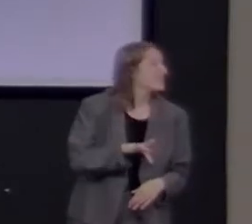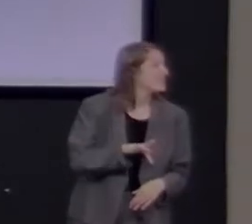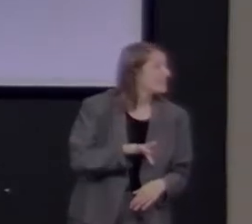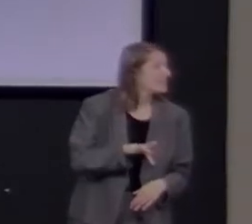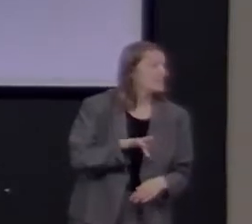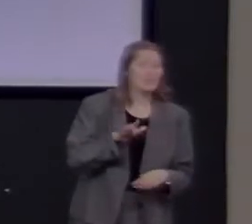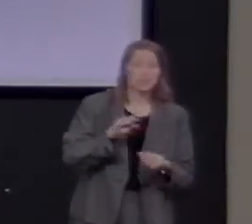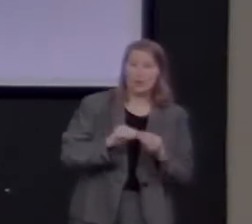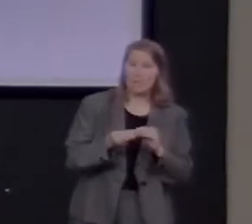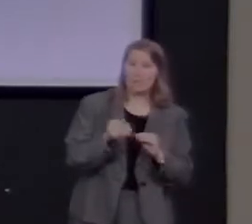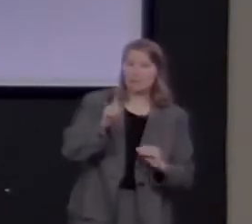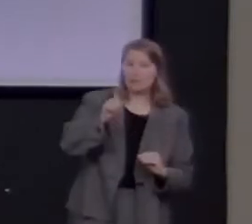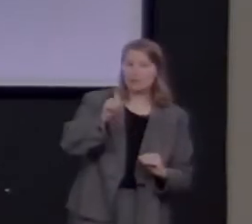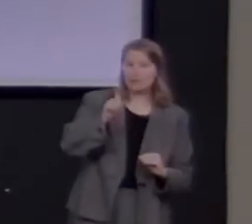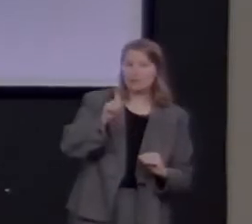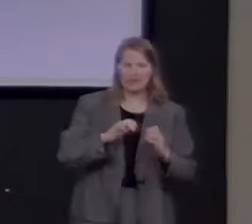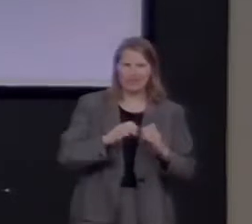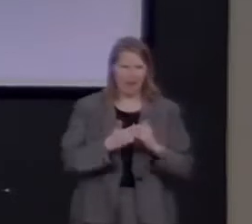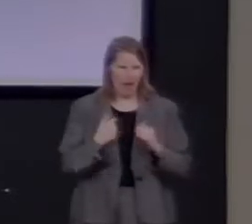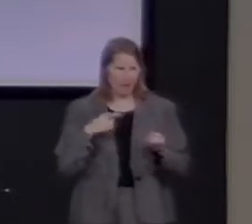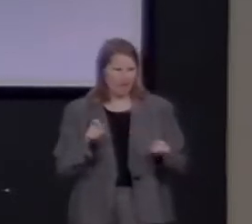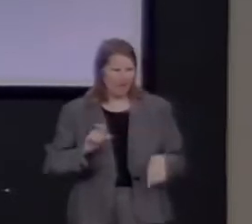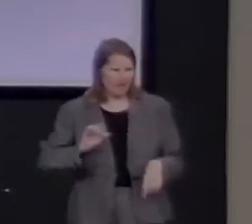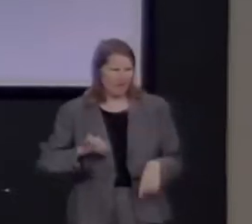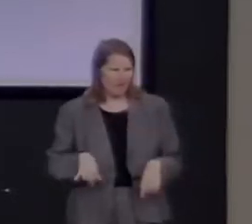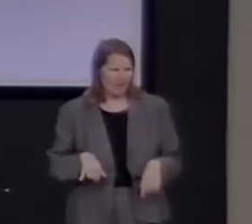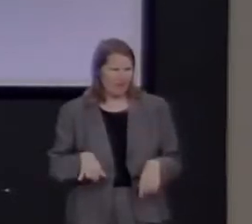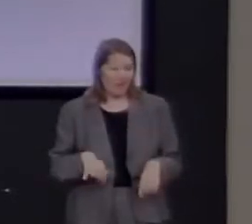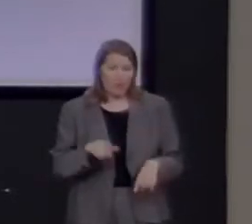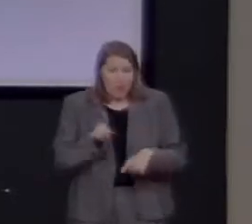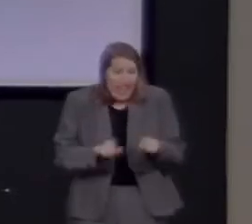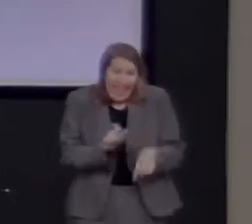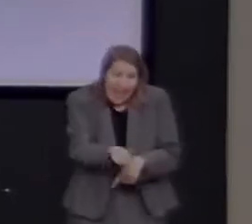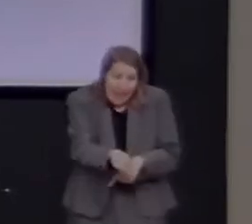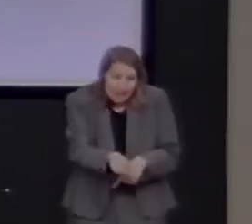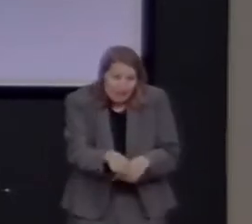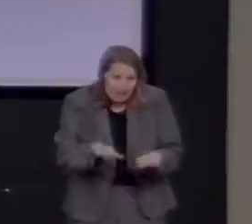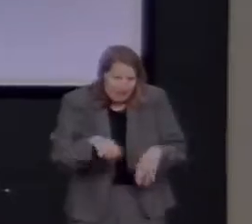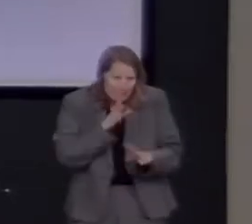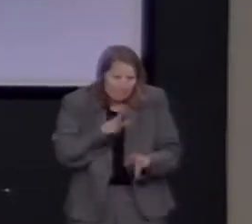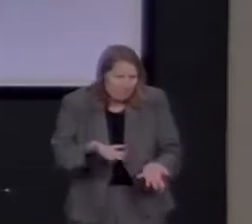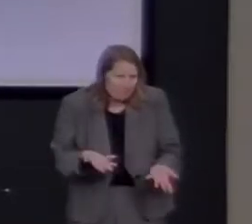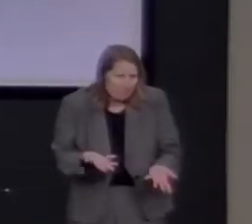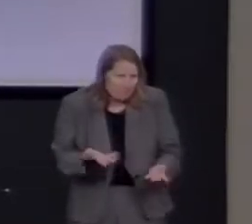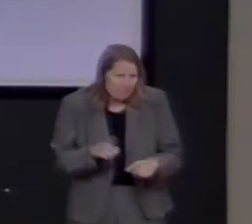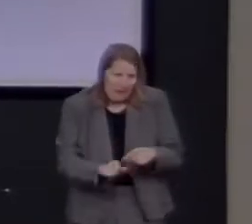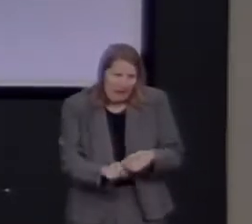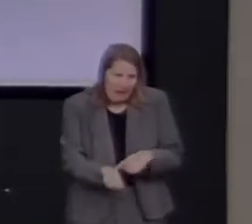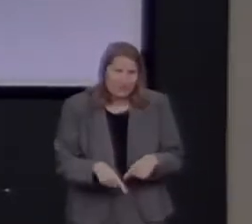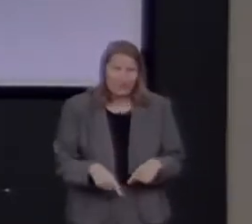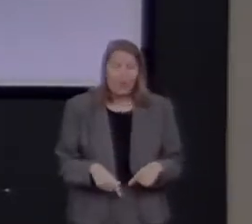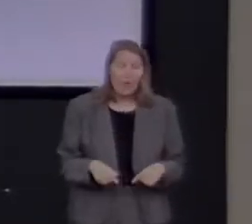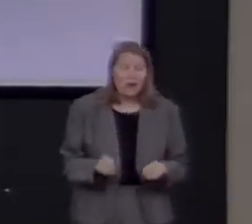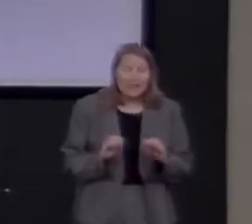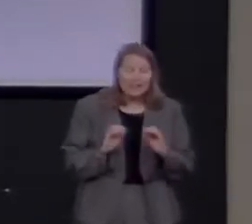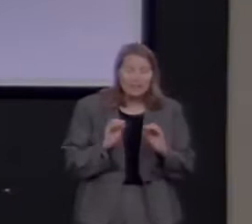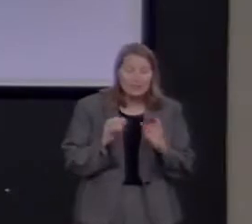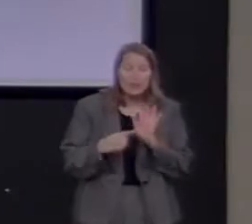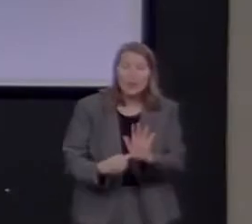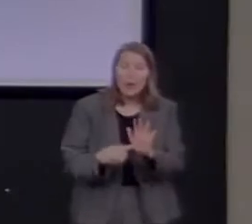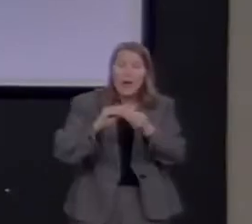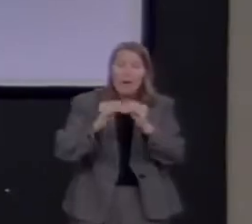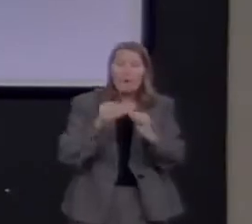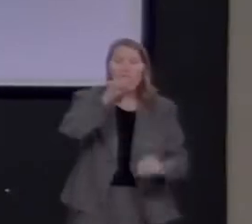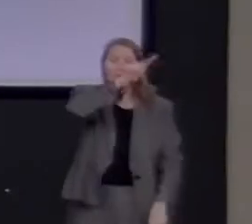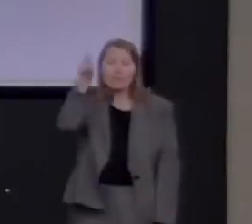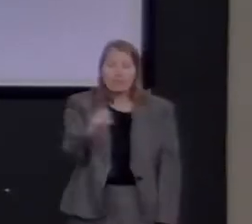to numbers. So how do you go about doing that? Of course, you can't ask infants any questions. You can't give them number symbols. They haven't